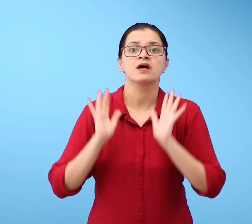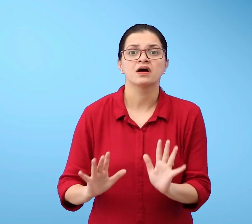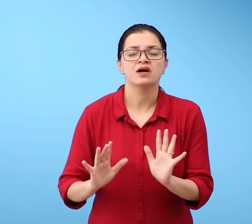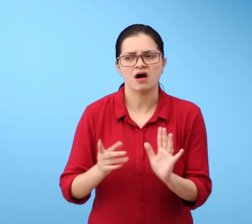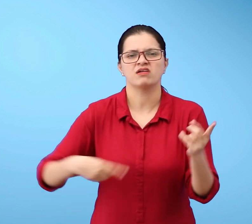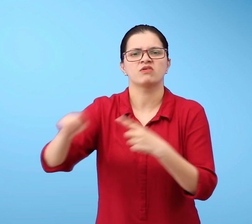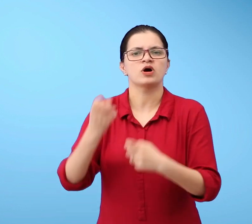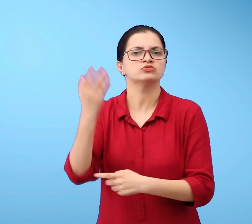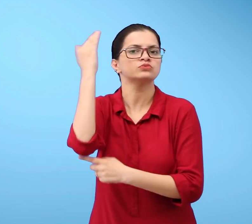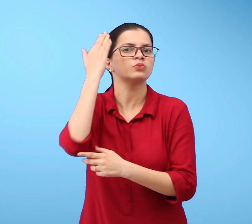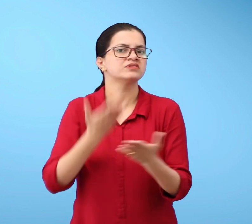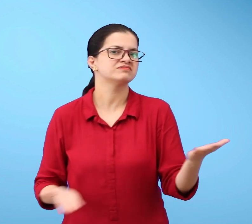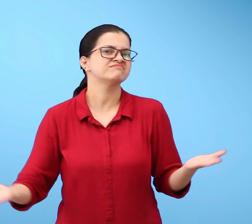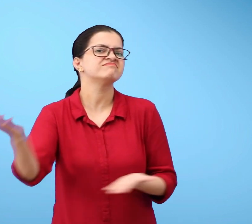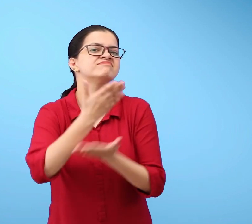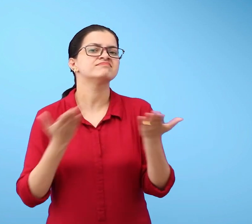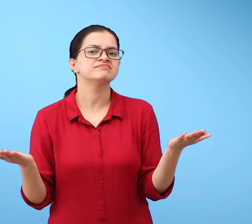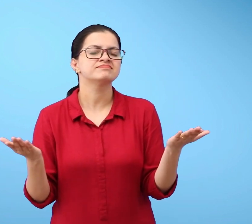even after death.